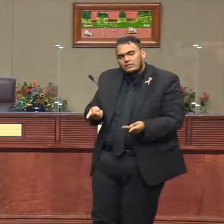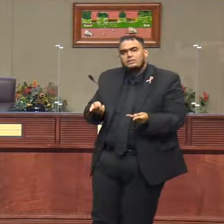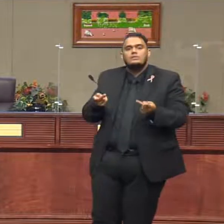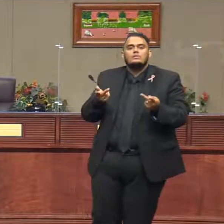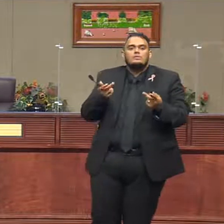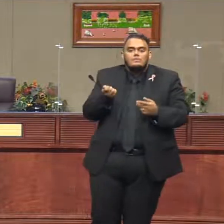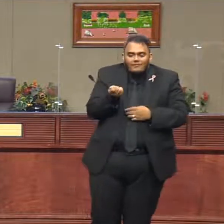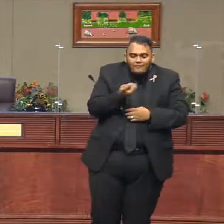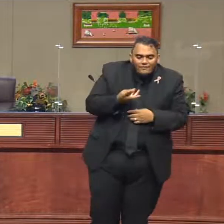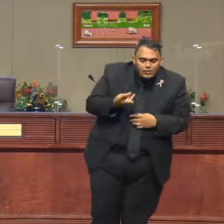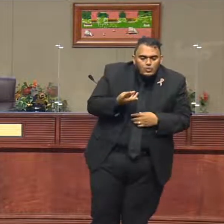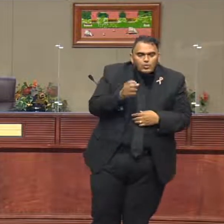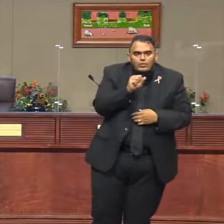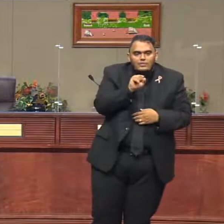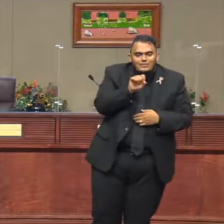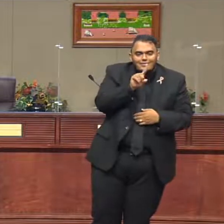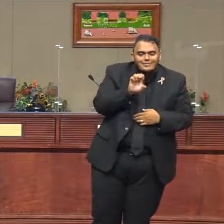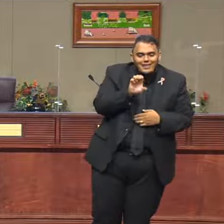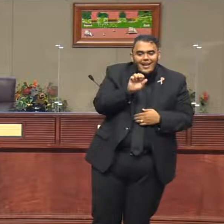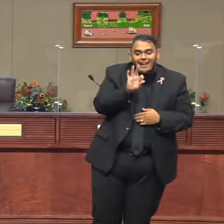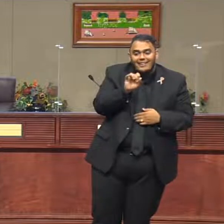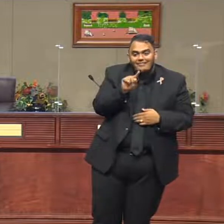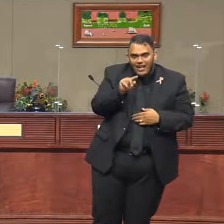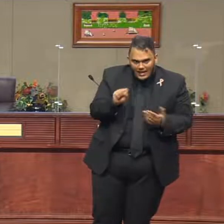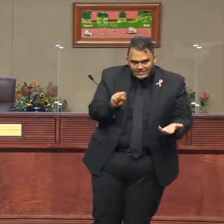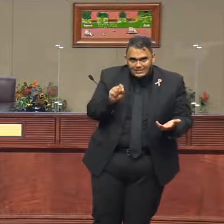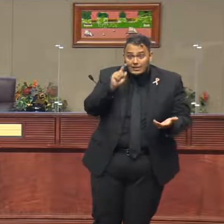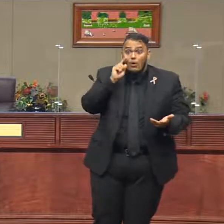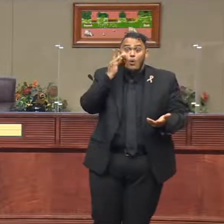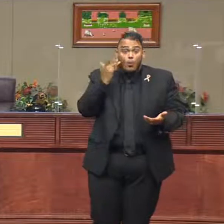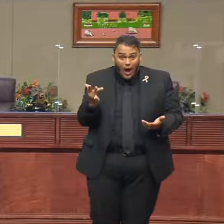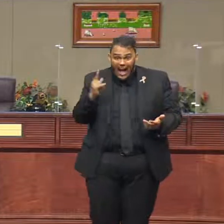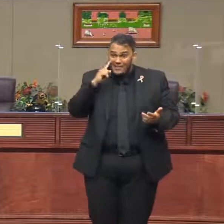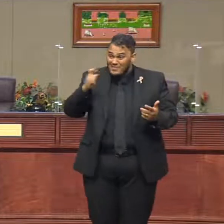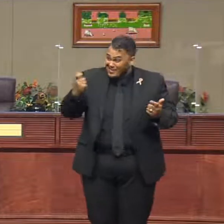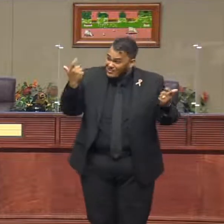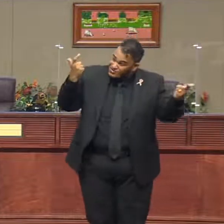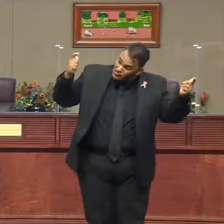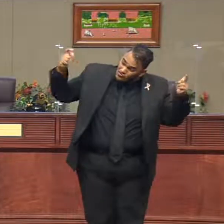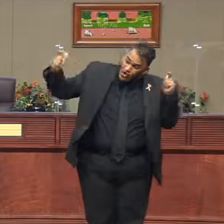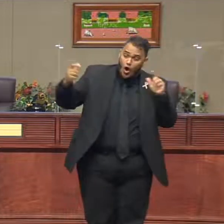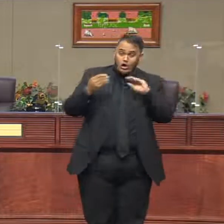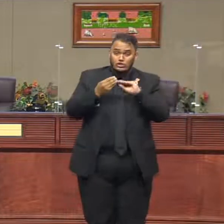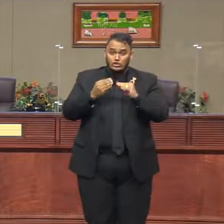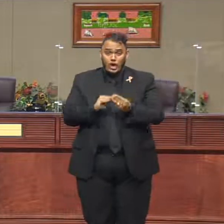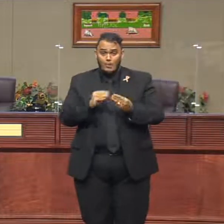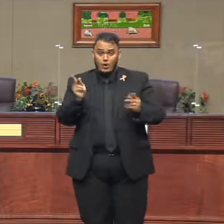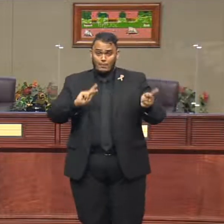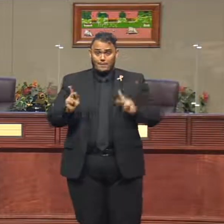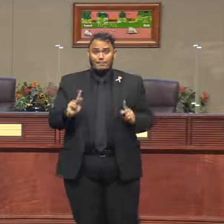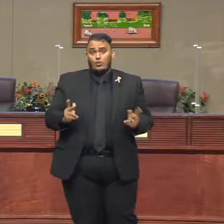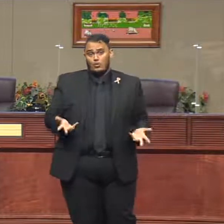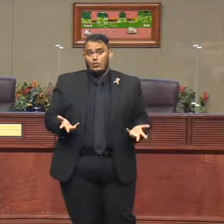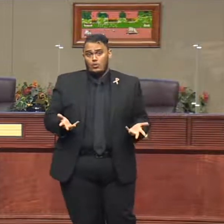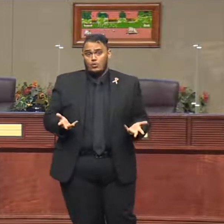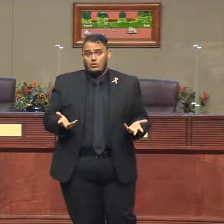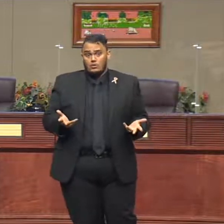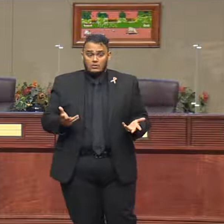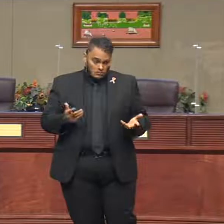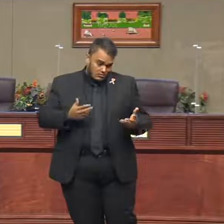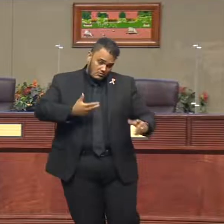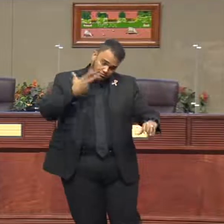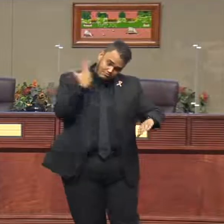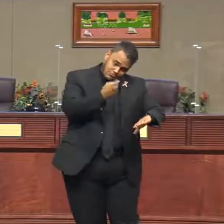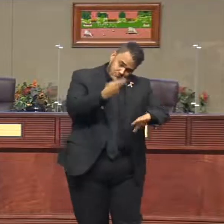because the number of people that we have vaccinated, and that is perspective that we have to keep up and